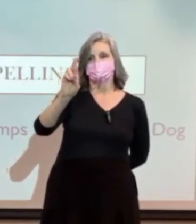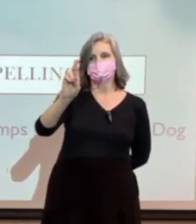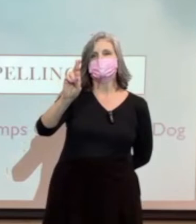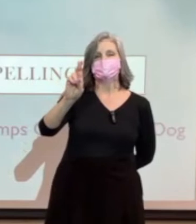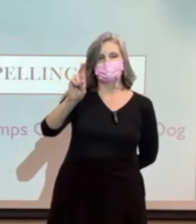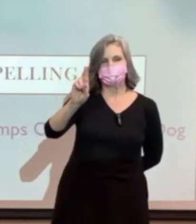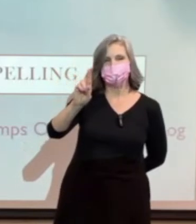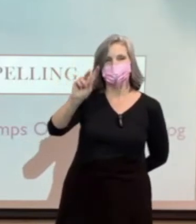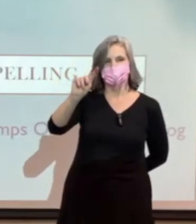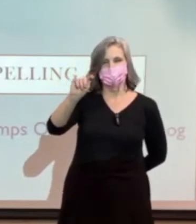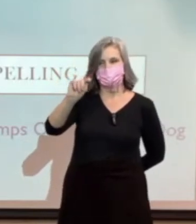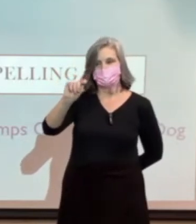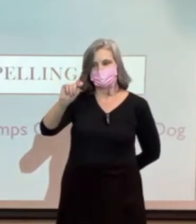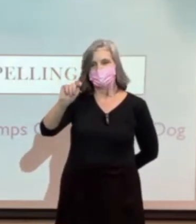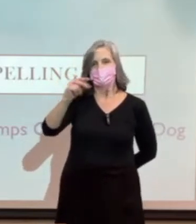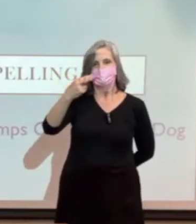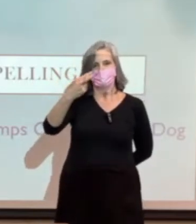Over. Good. The.